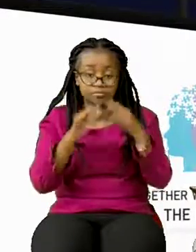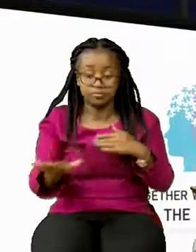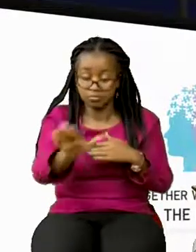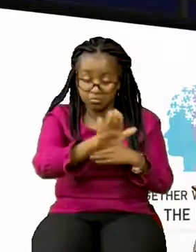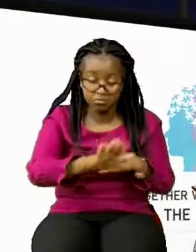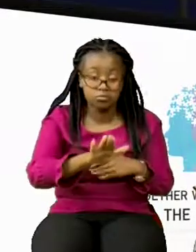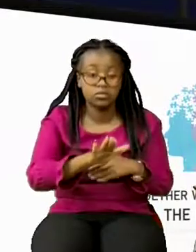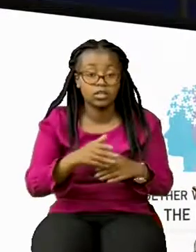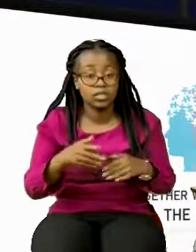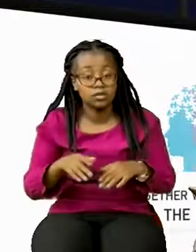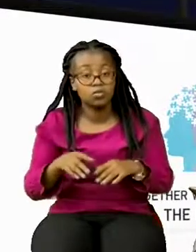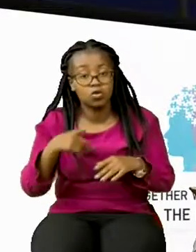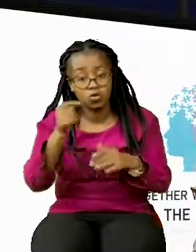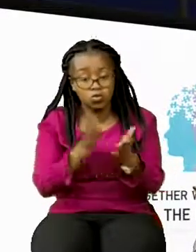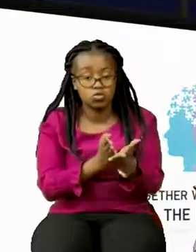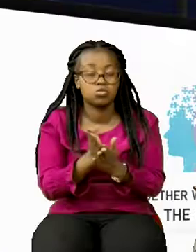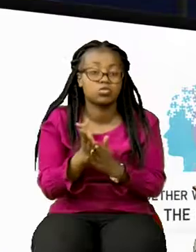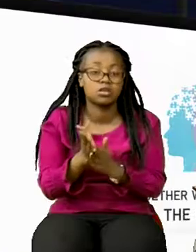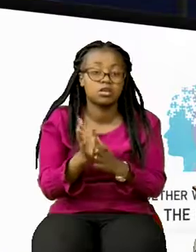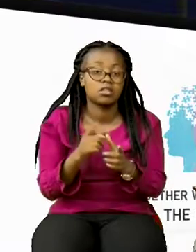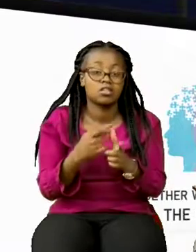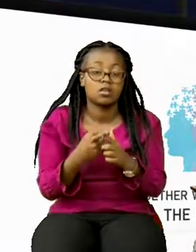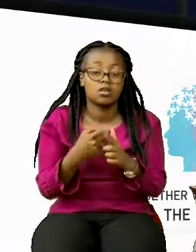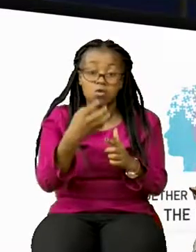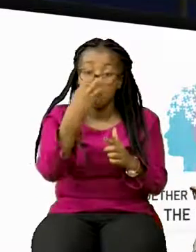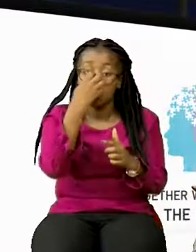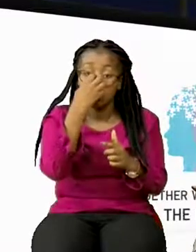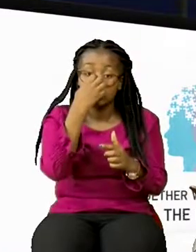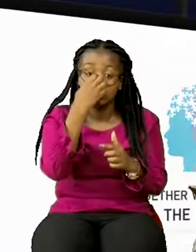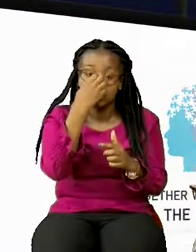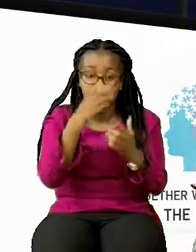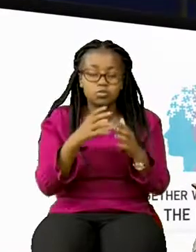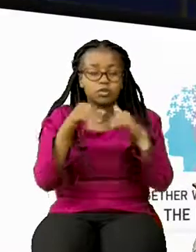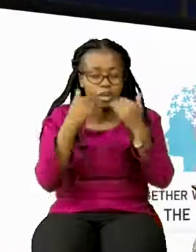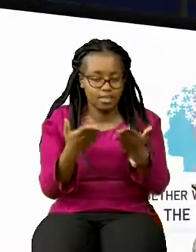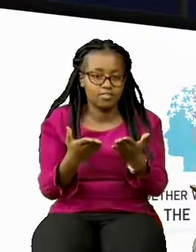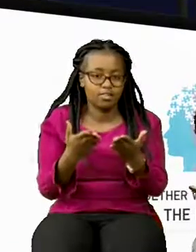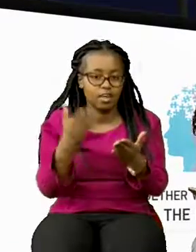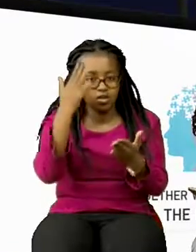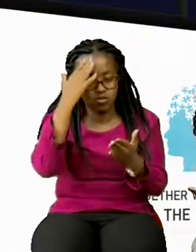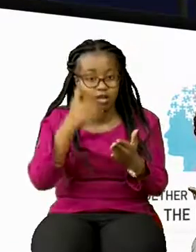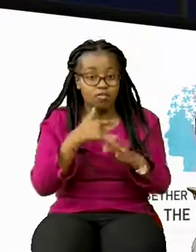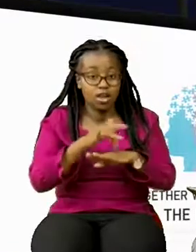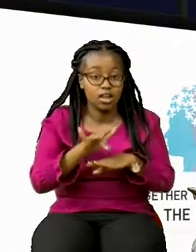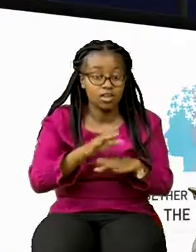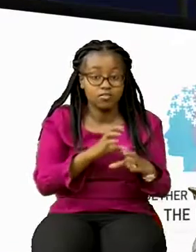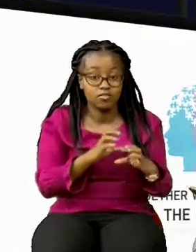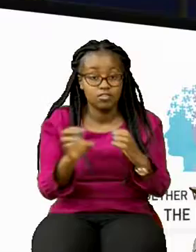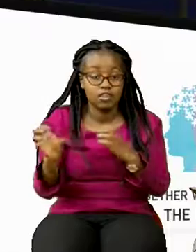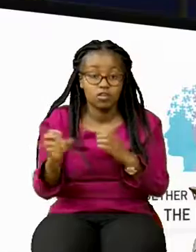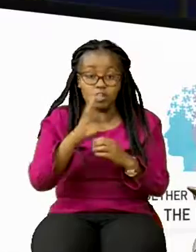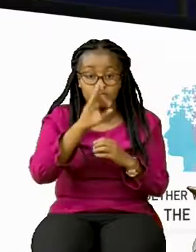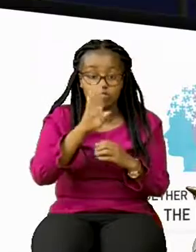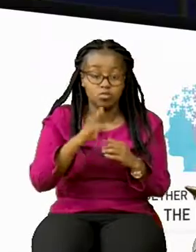environment, and just let them go through it. Unless you have oxygen at home, you can administer oxygen. I know we had earlier done a post on our